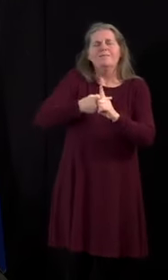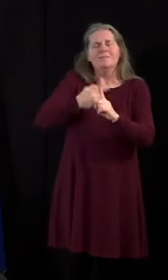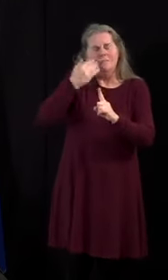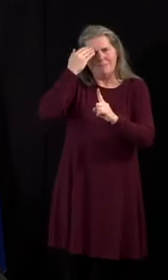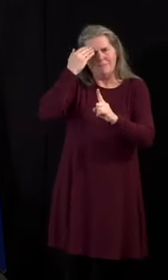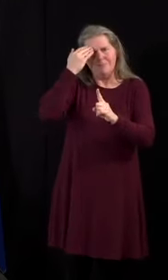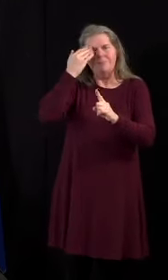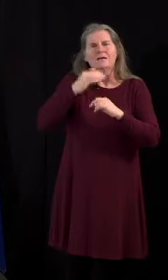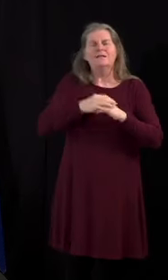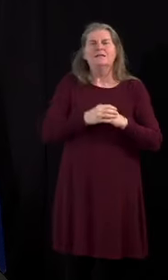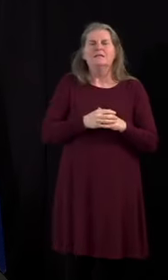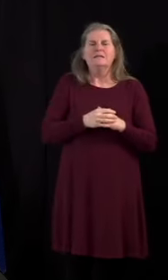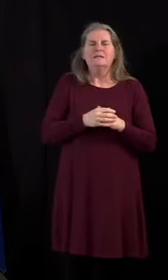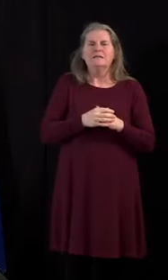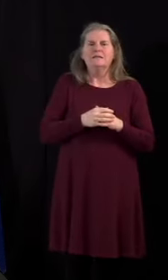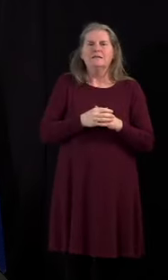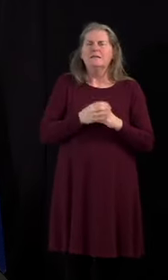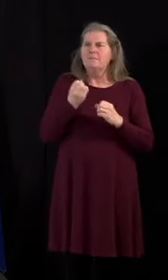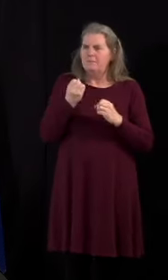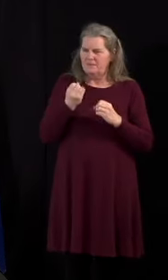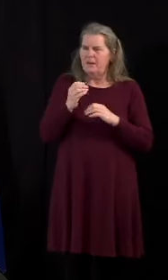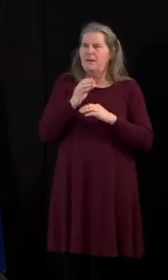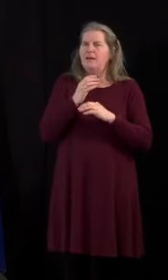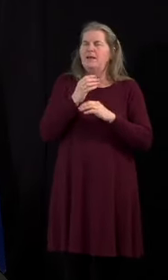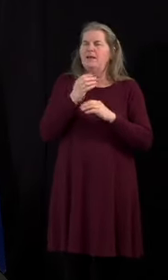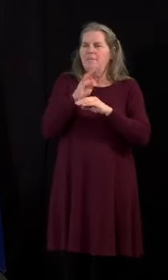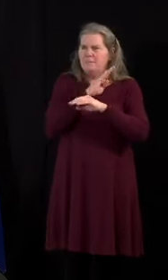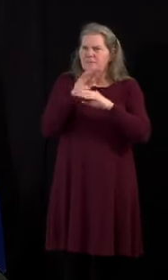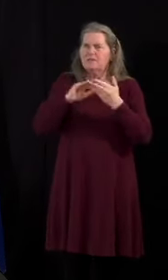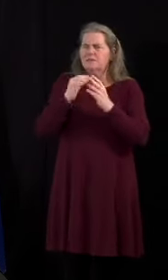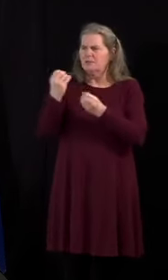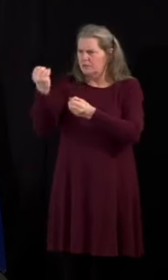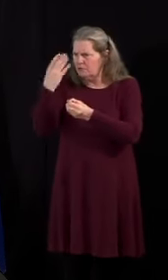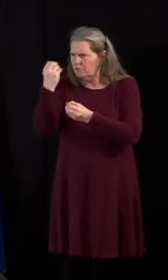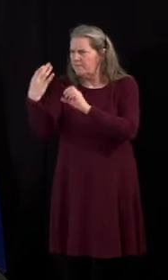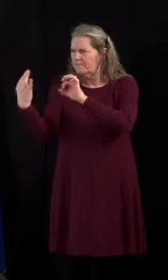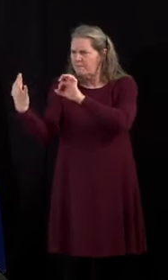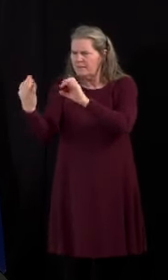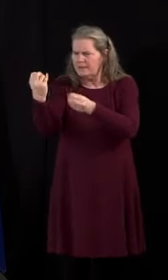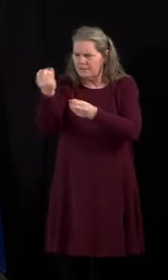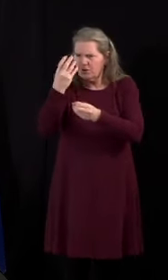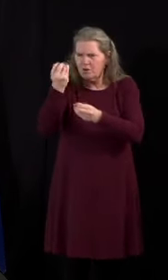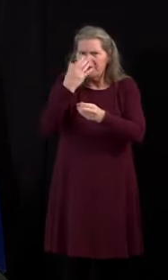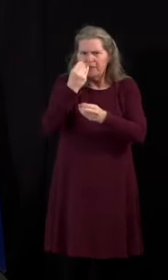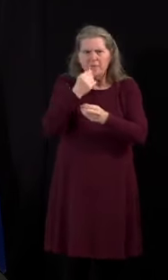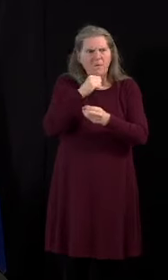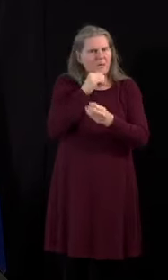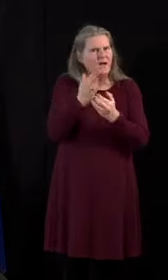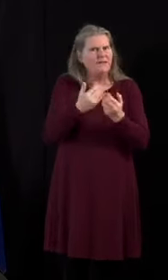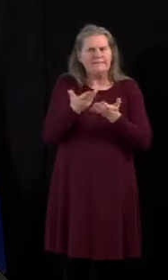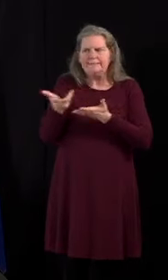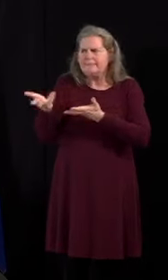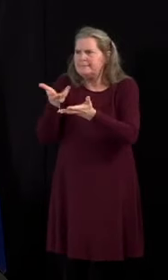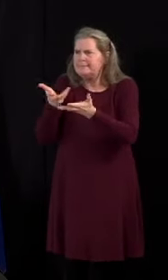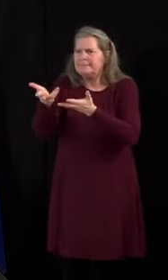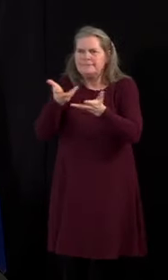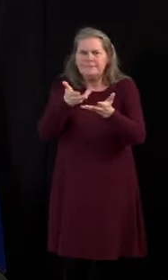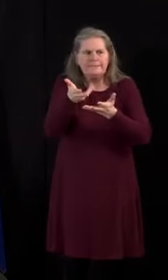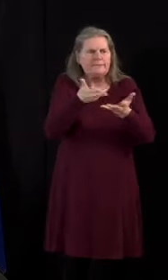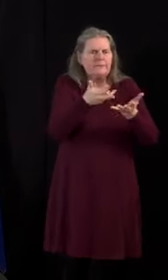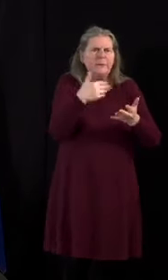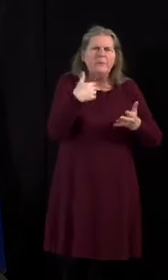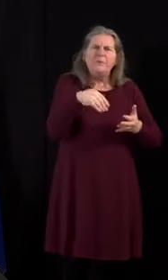was, I take the advice of many people in the business community, tough conversations with people, because we've been